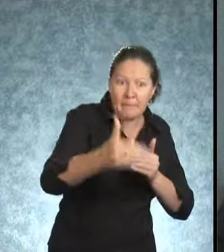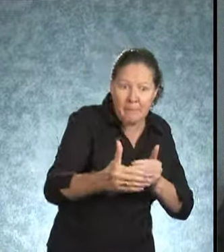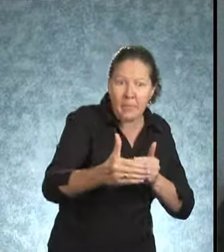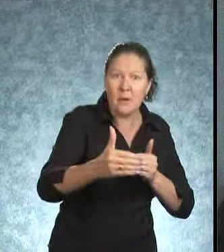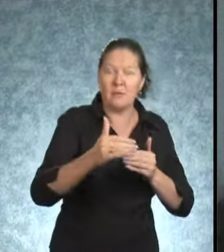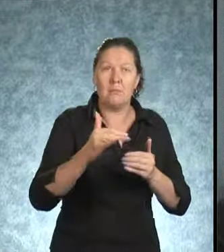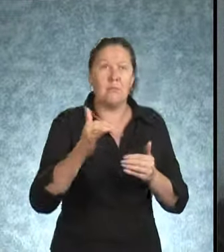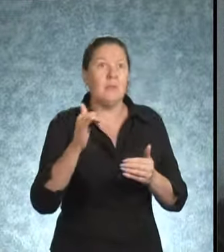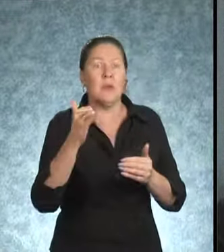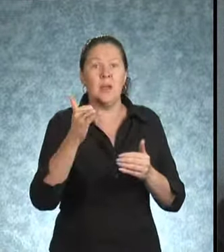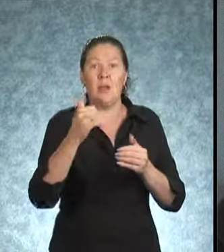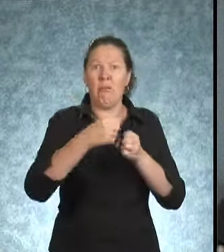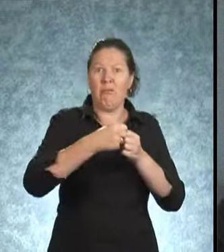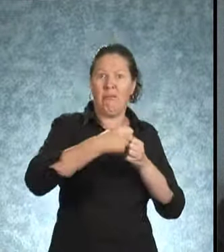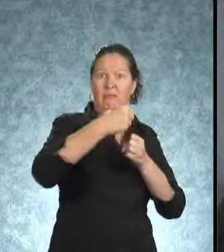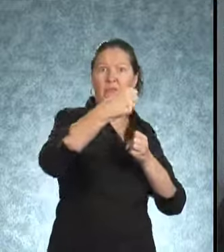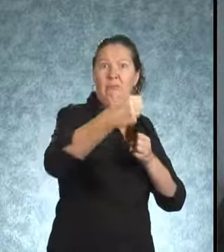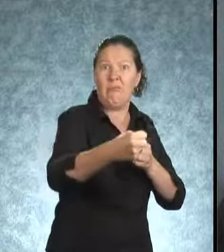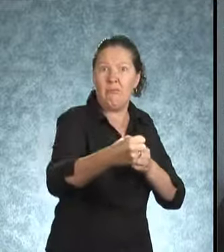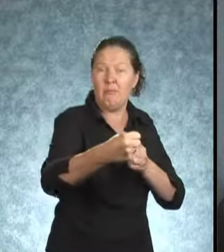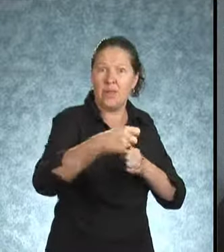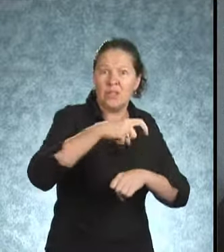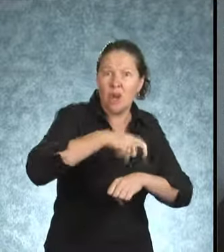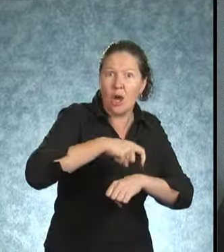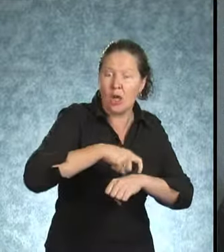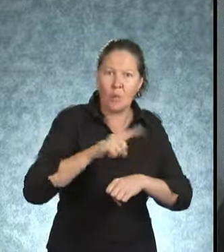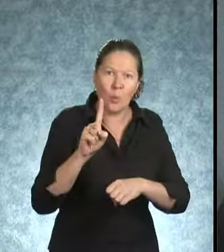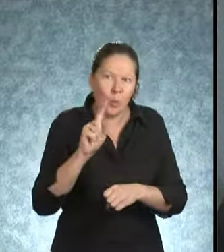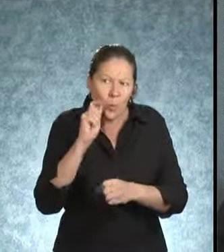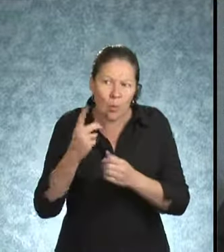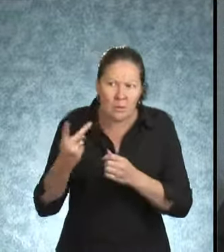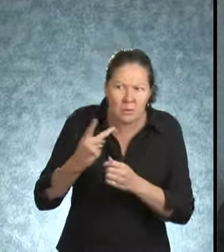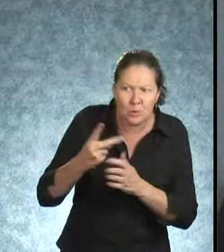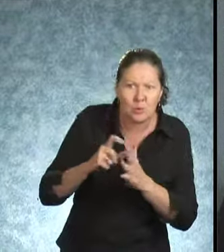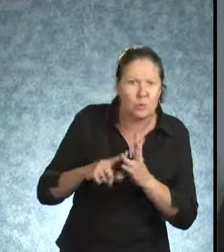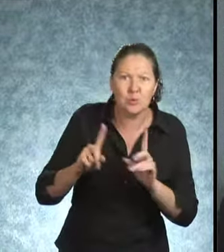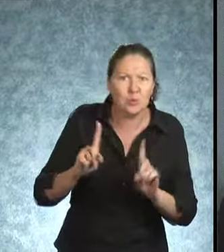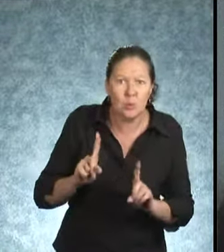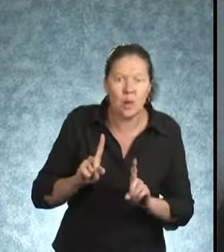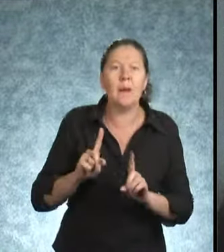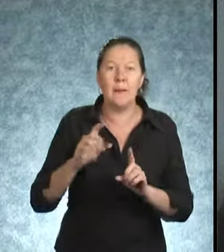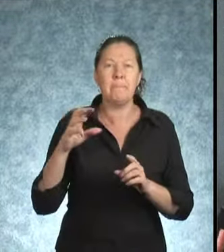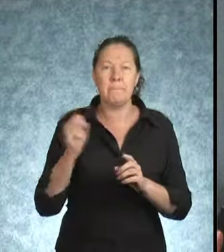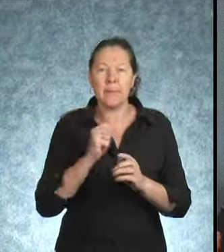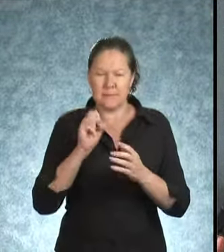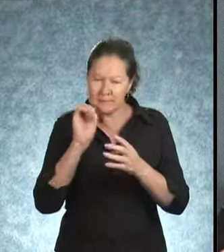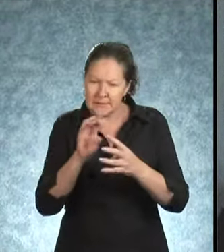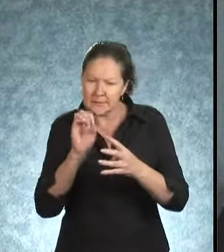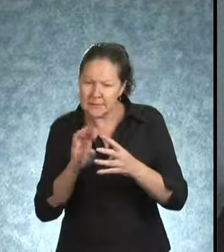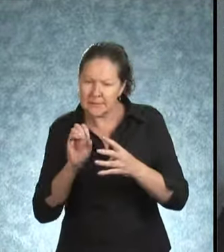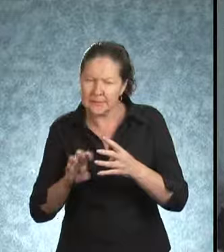If it, you know, lags on beyond that timeframe, what's going to happen? So it's all of those